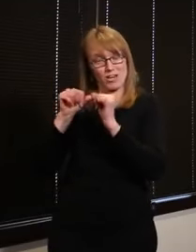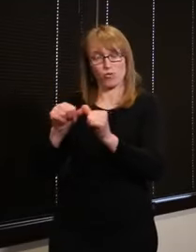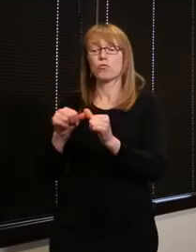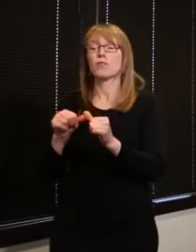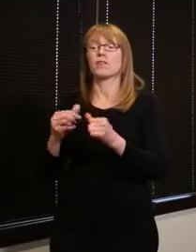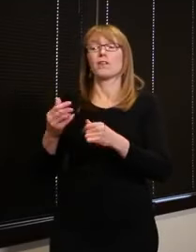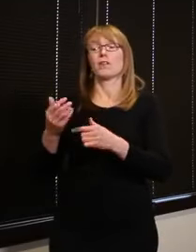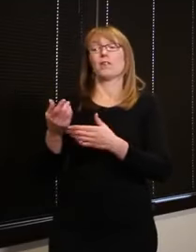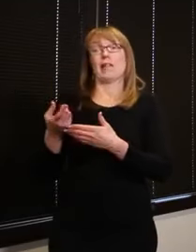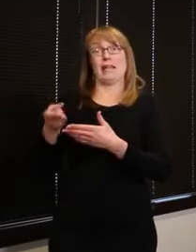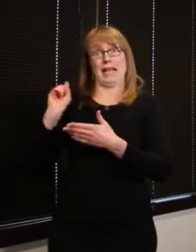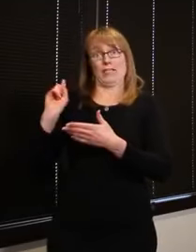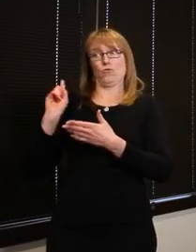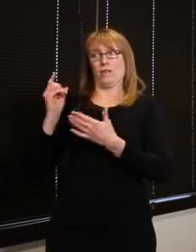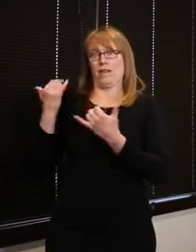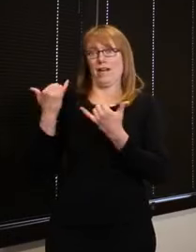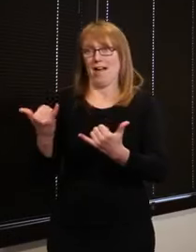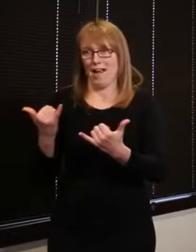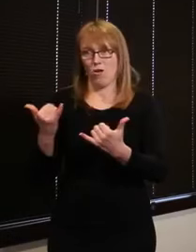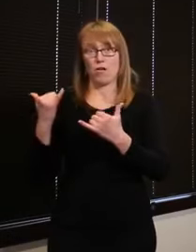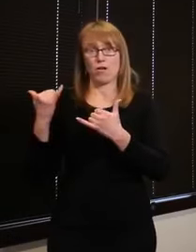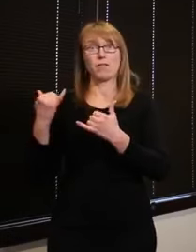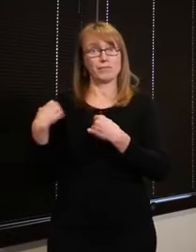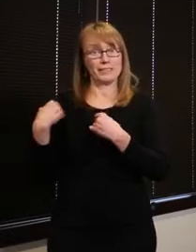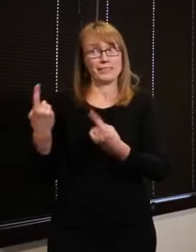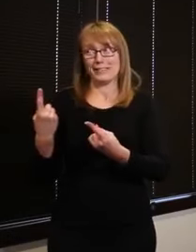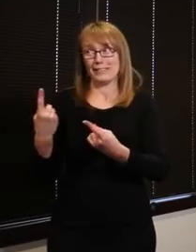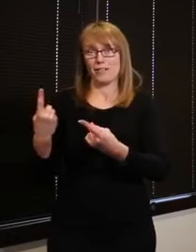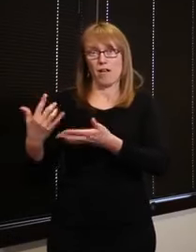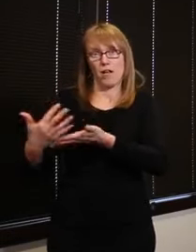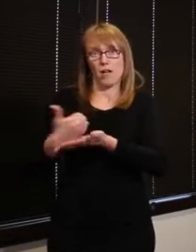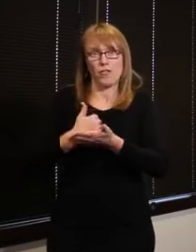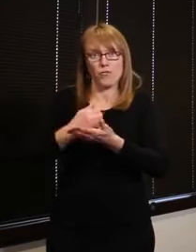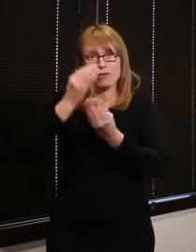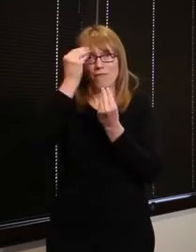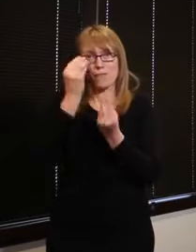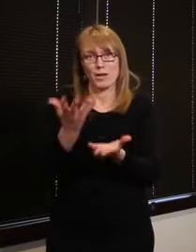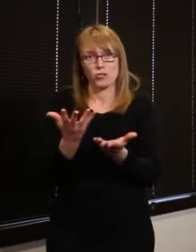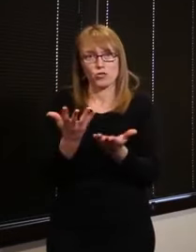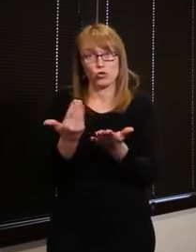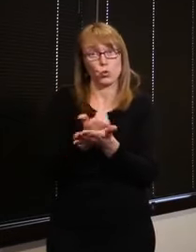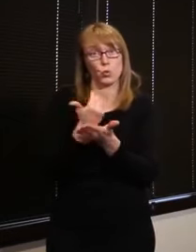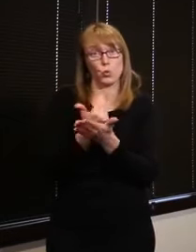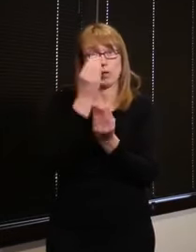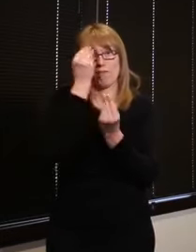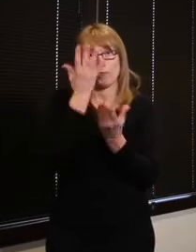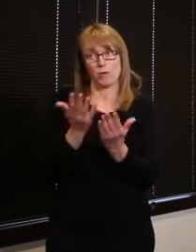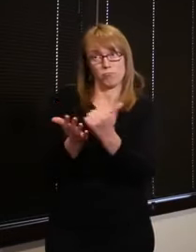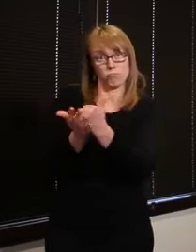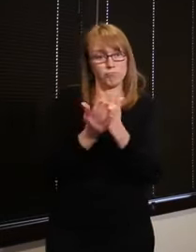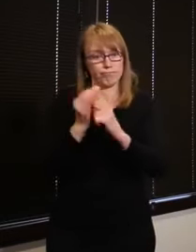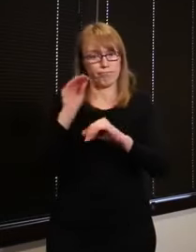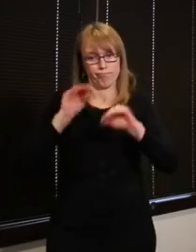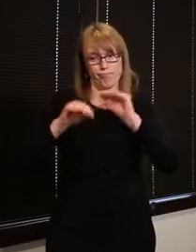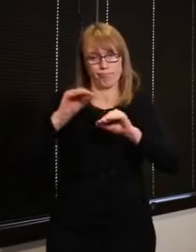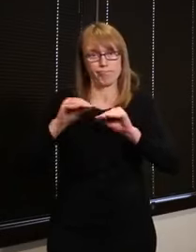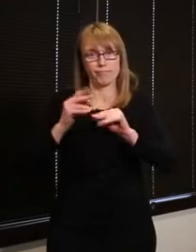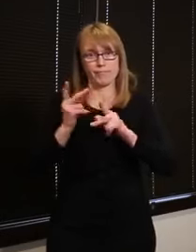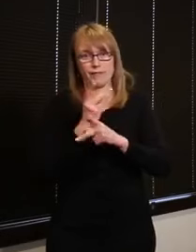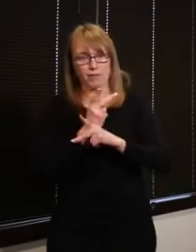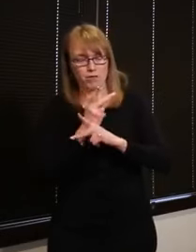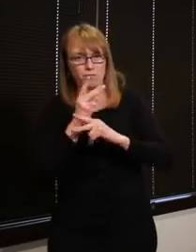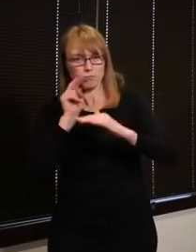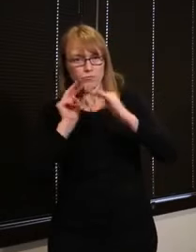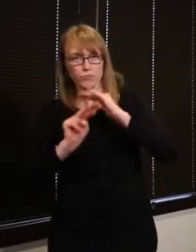absolute numbers, though, from the models that we ran a week ago to the models we just ran last